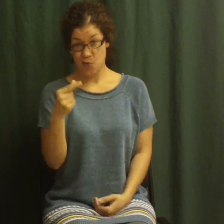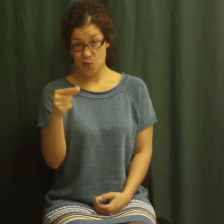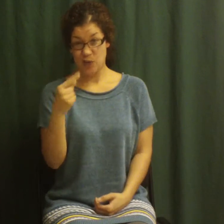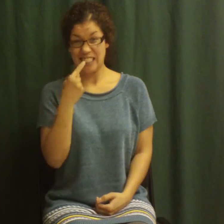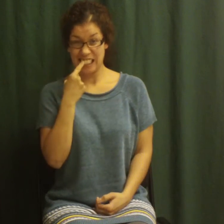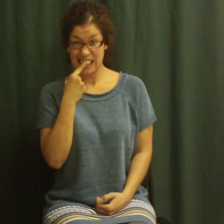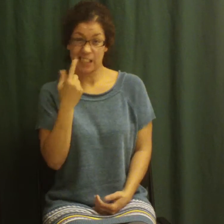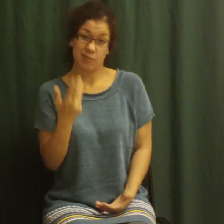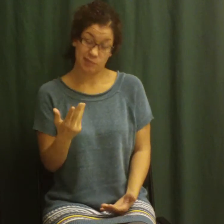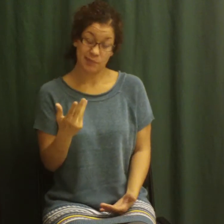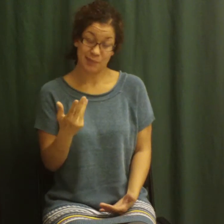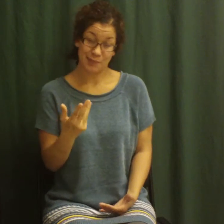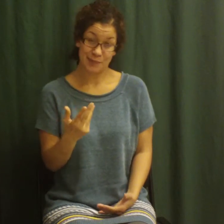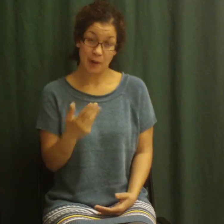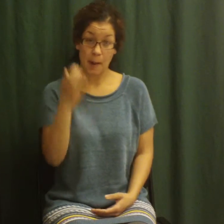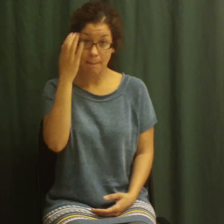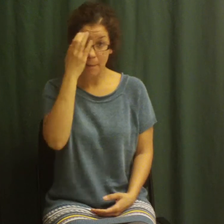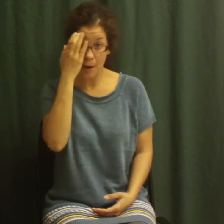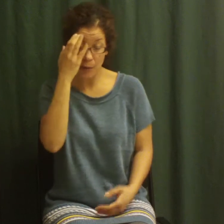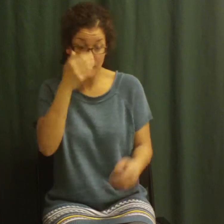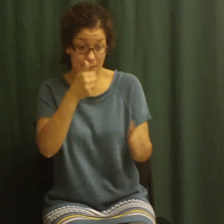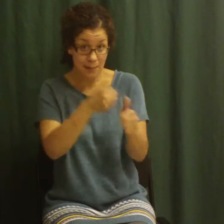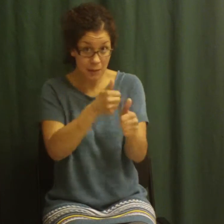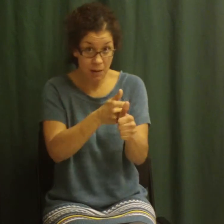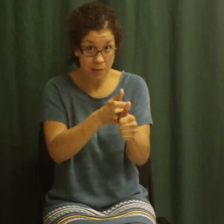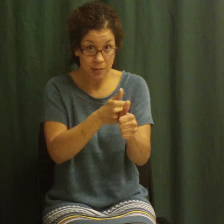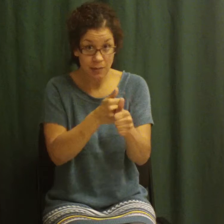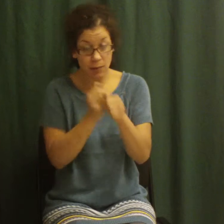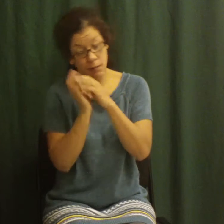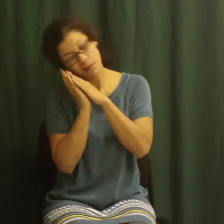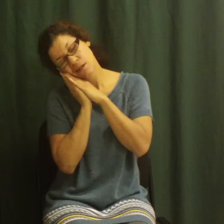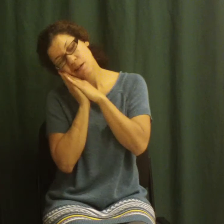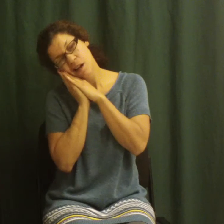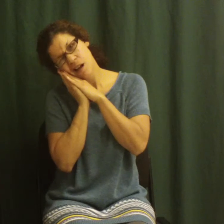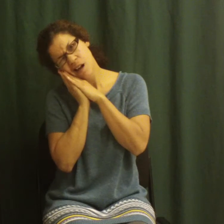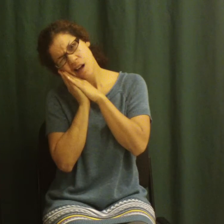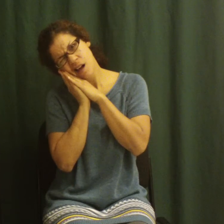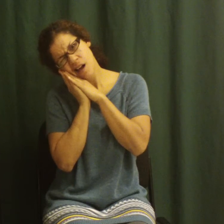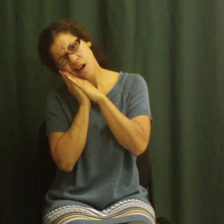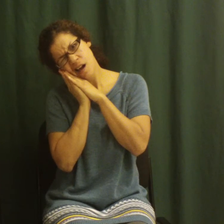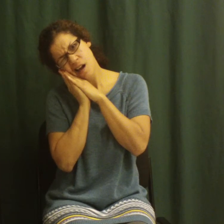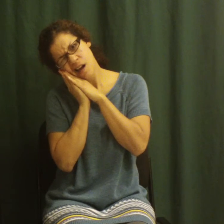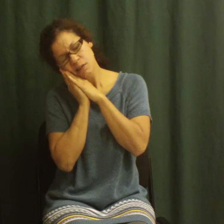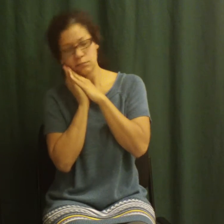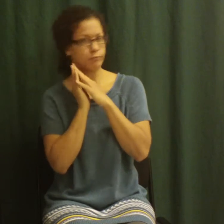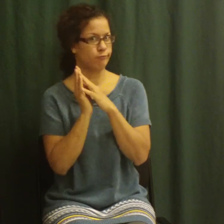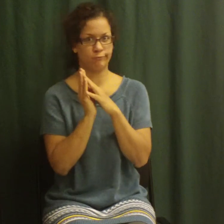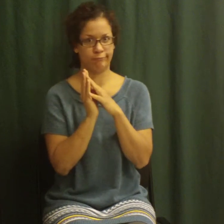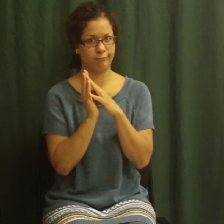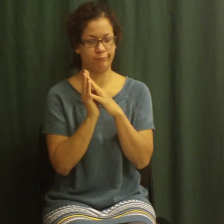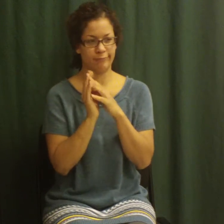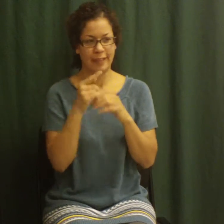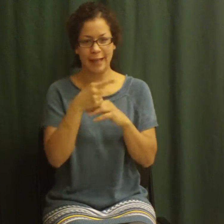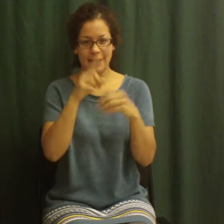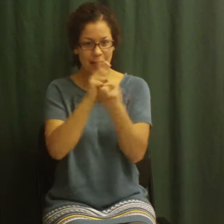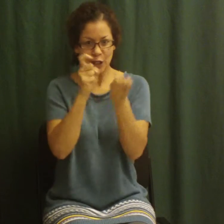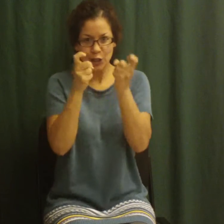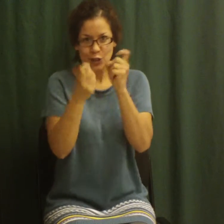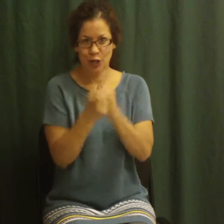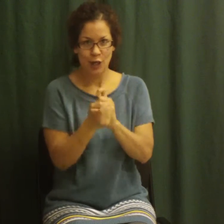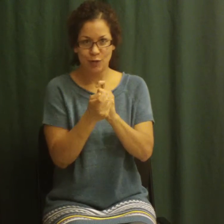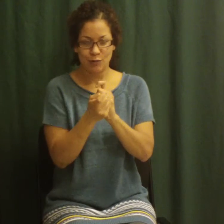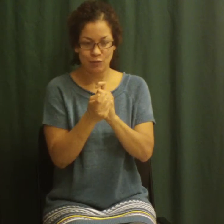Pirates sleep with one eye open, just in case. And they don't change into